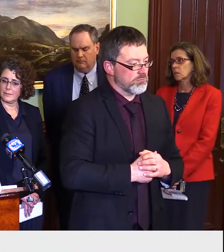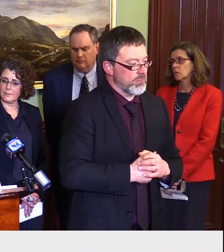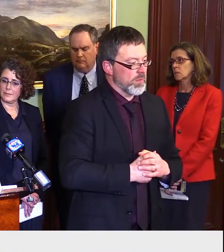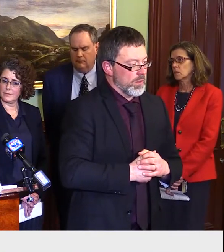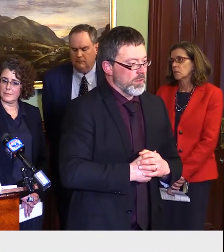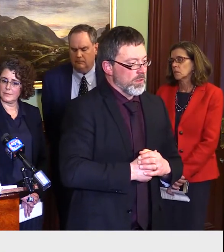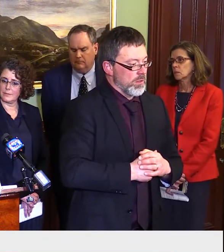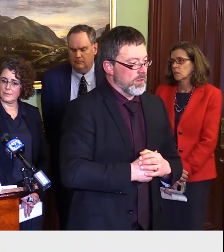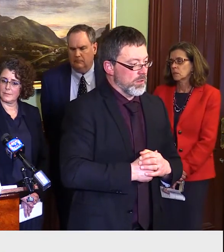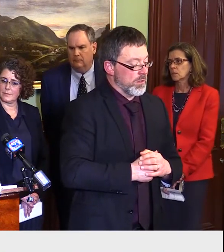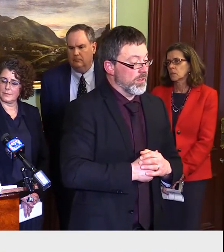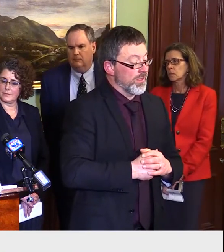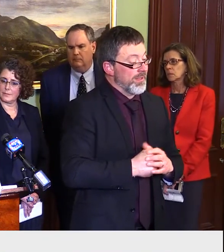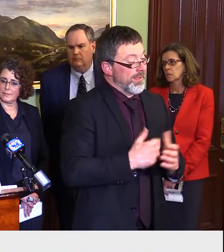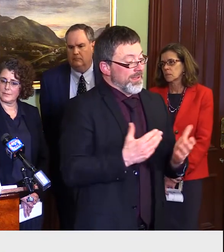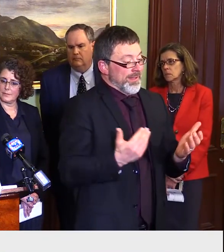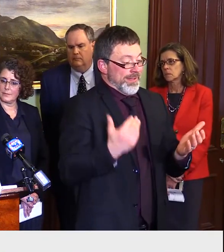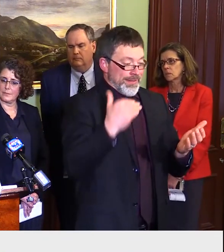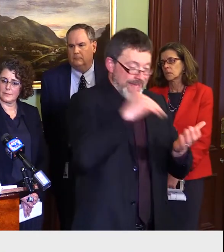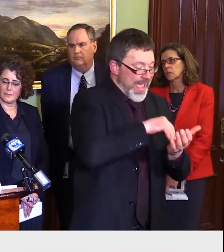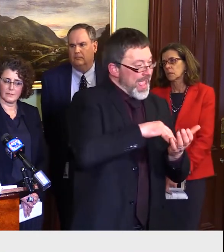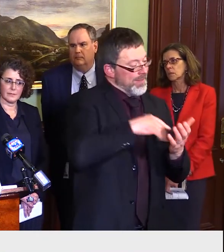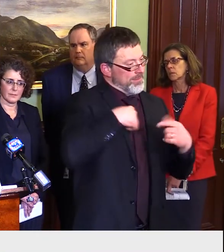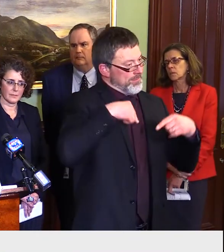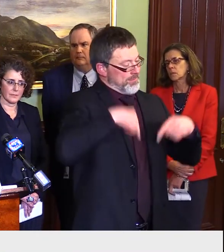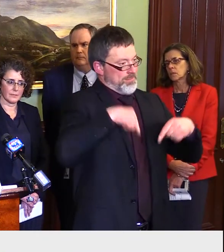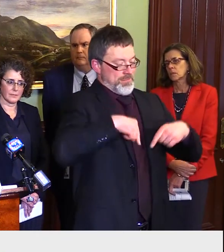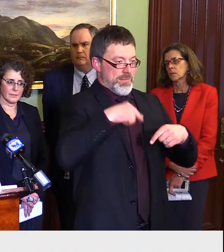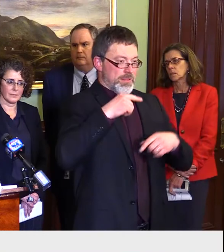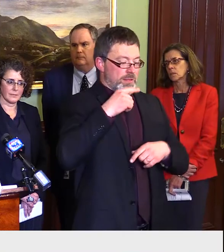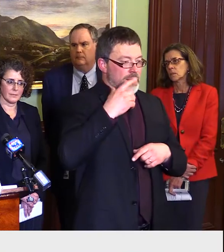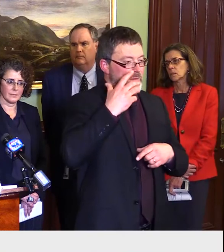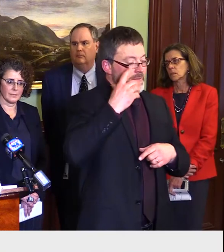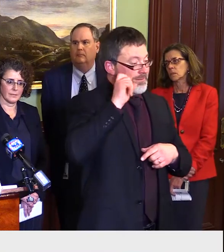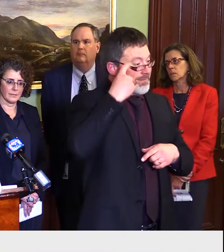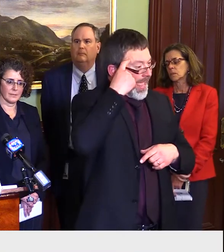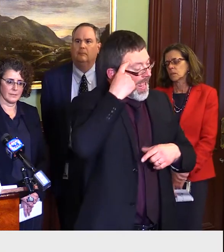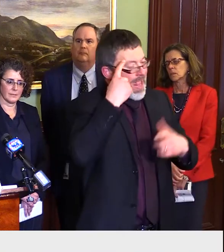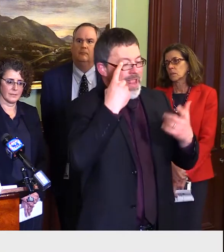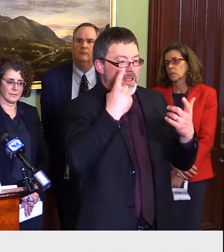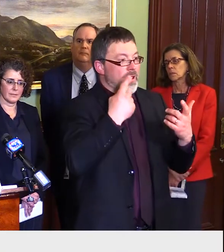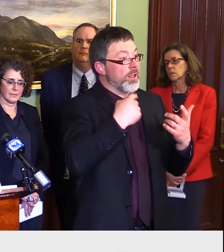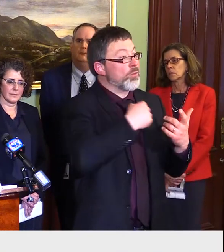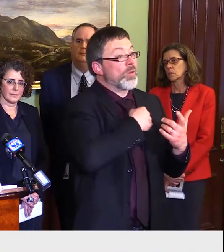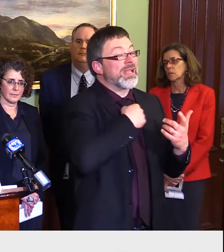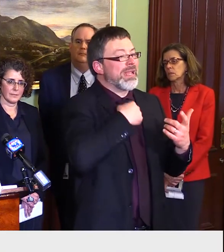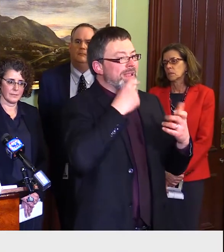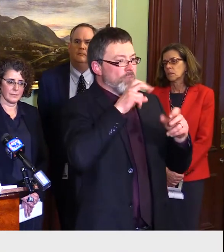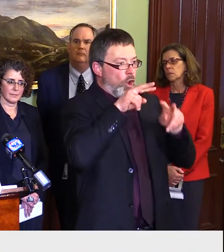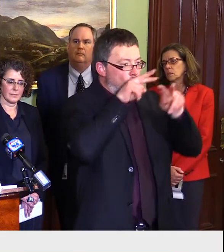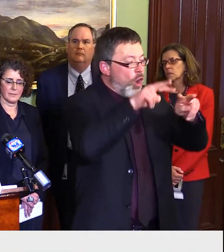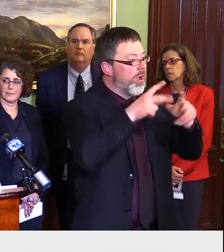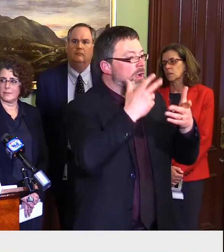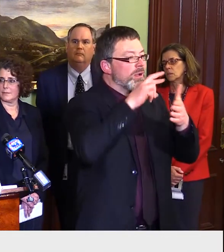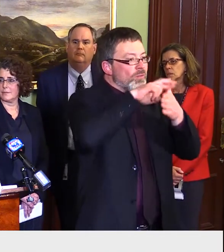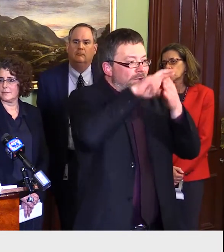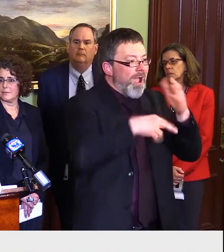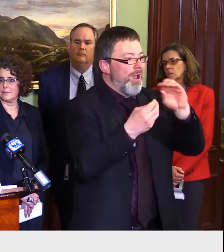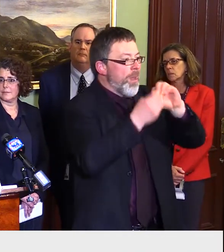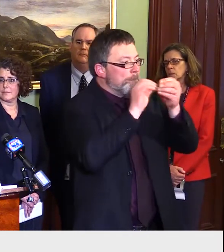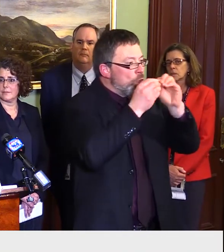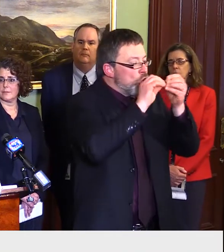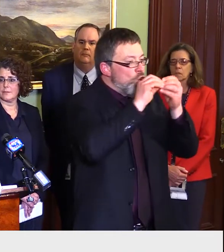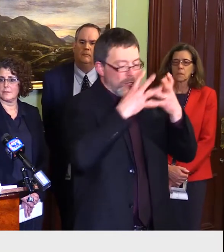and we'll be prepared to act in a very quick fashion if it appears that it'd be beneficial to do so. Commissioner